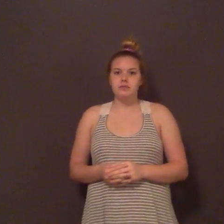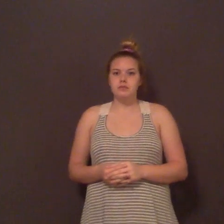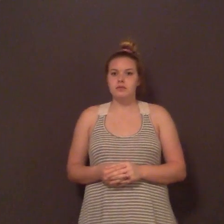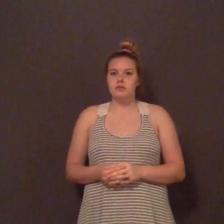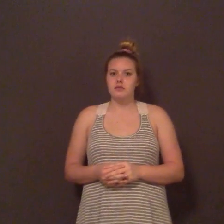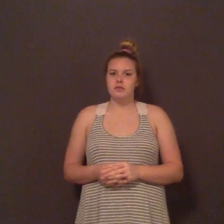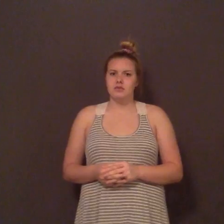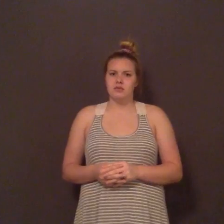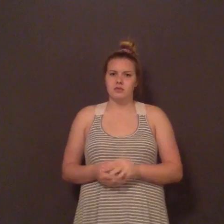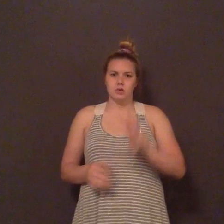Whitaker.